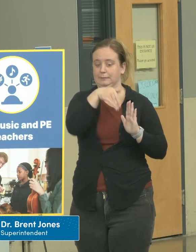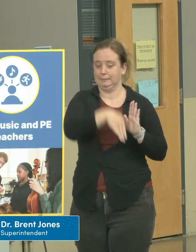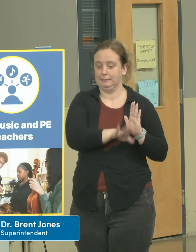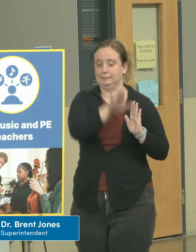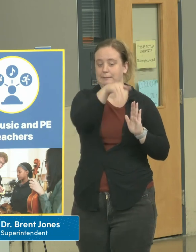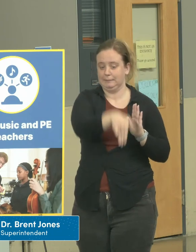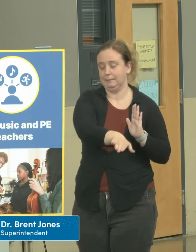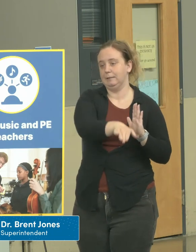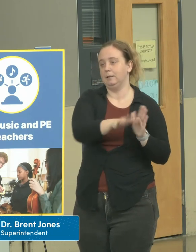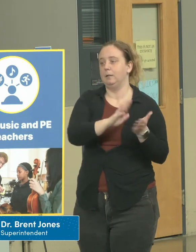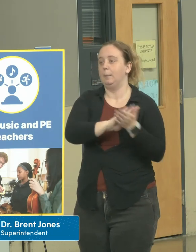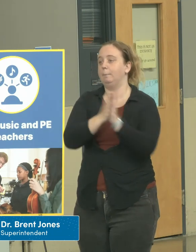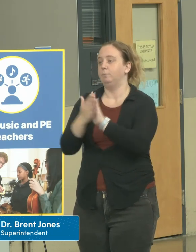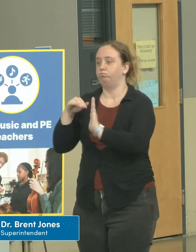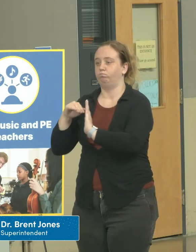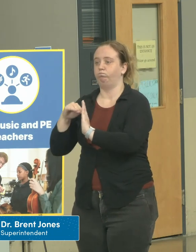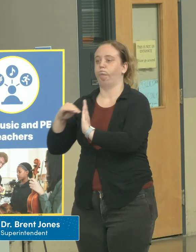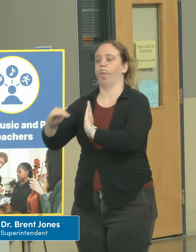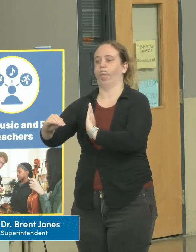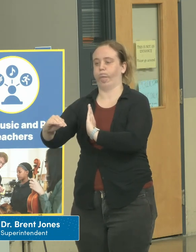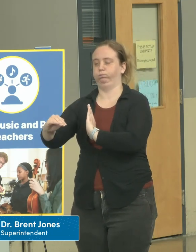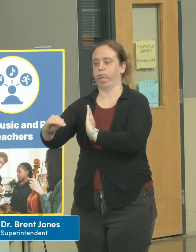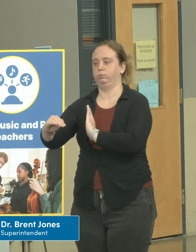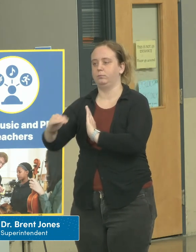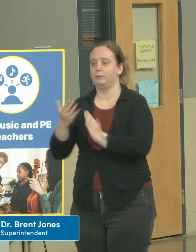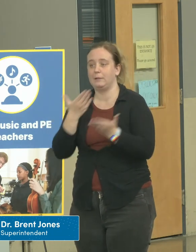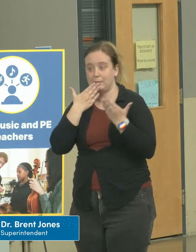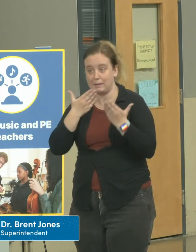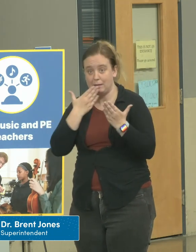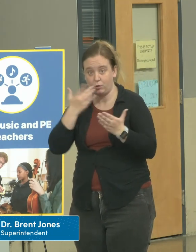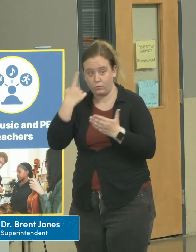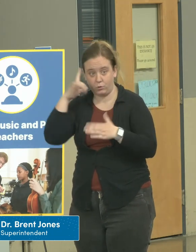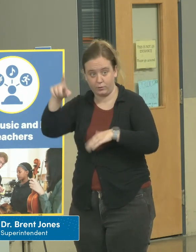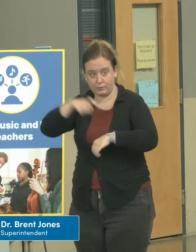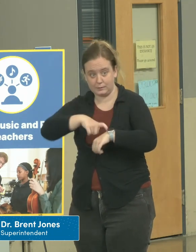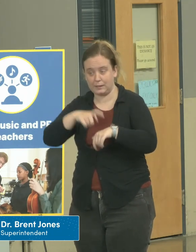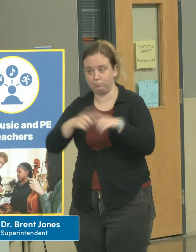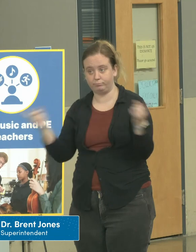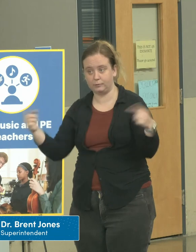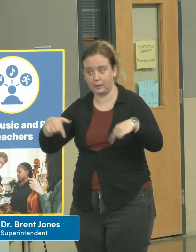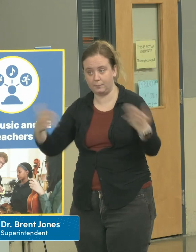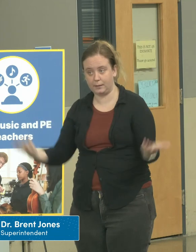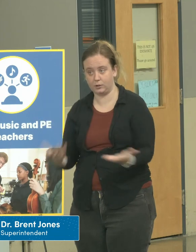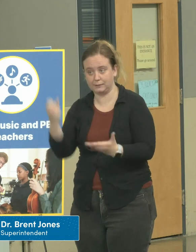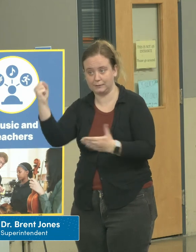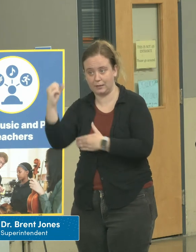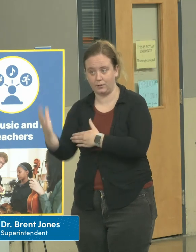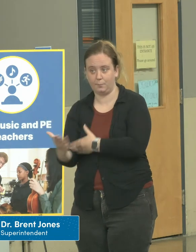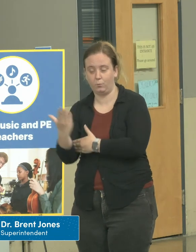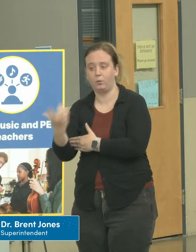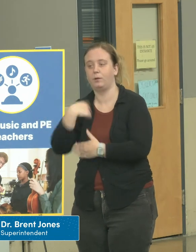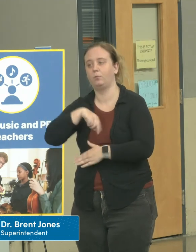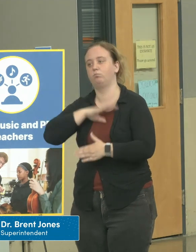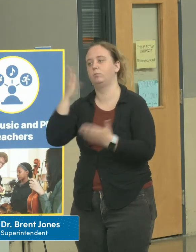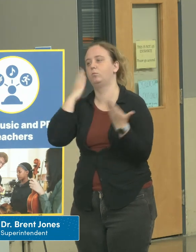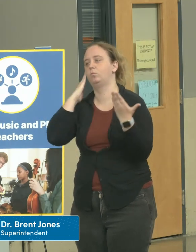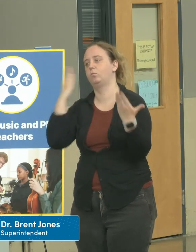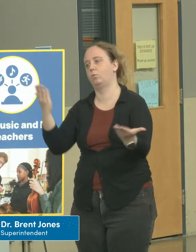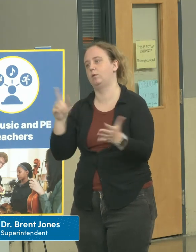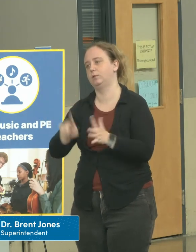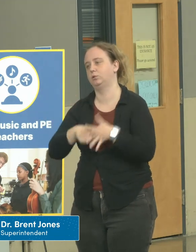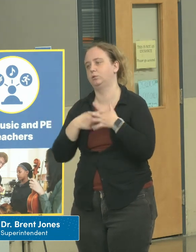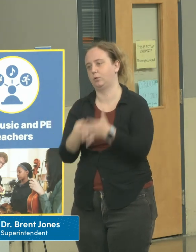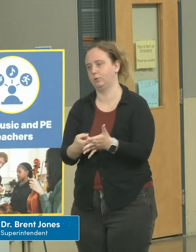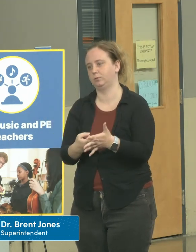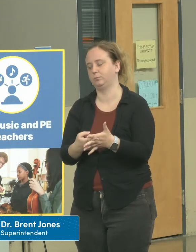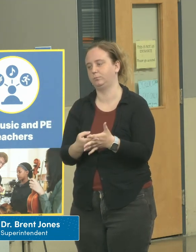so, again, thank you for your time on this Saturday morning, and we'll get started. So I have about 20